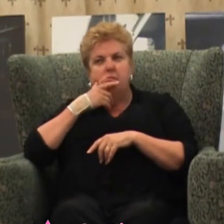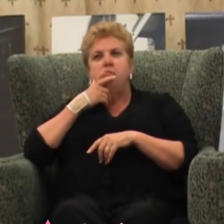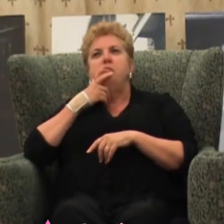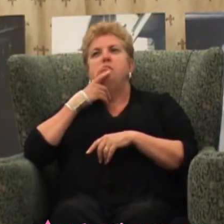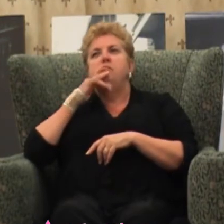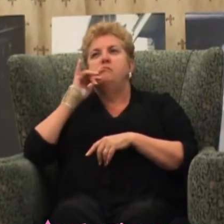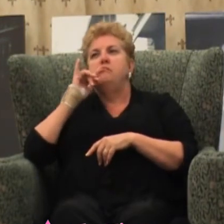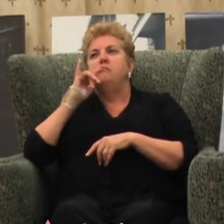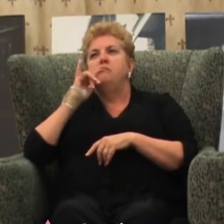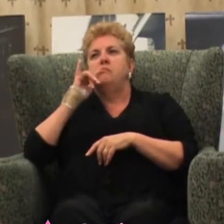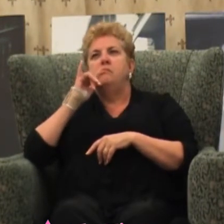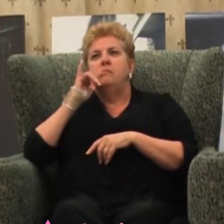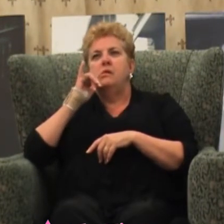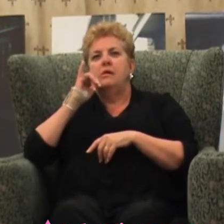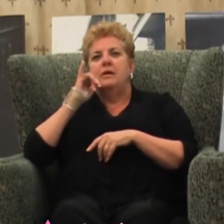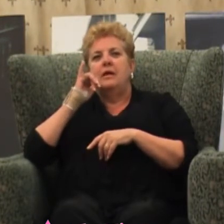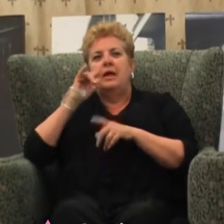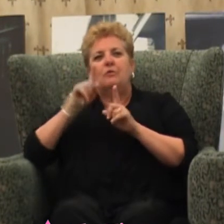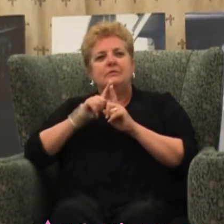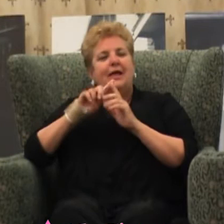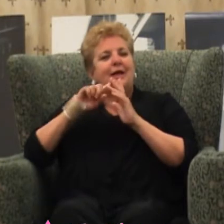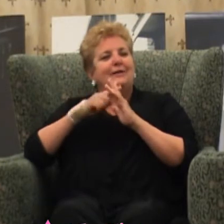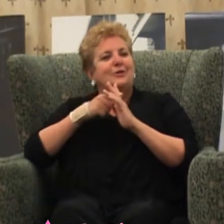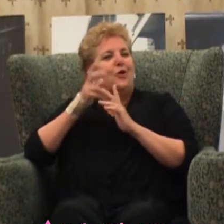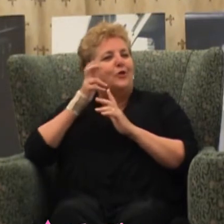And it was like I could hear God laughing, you know.